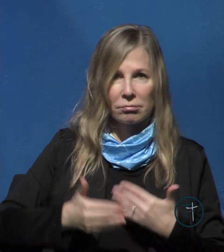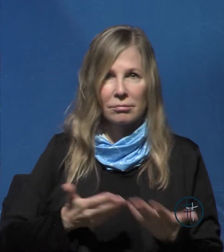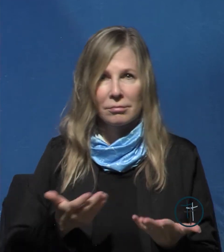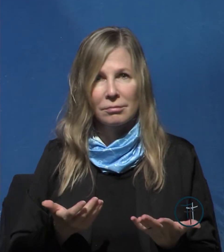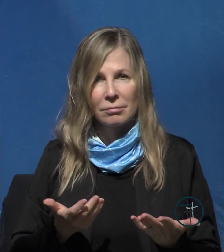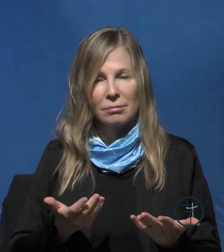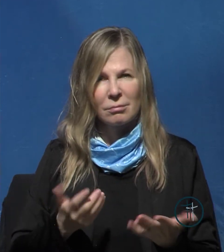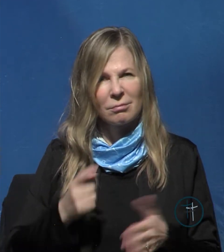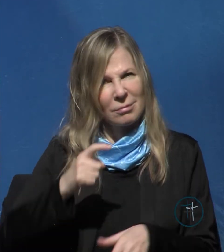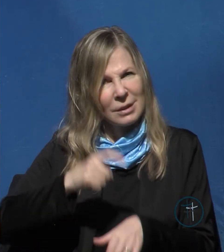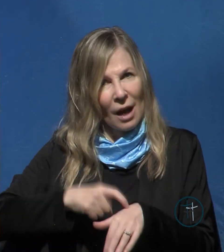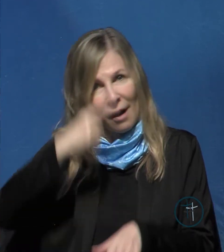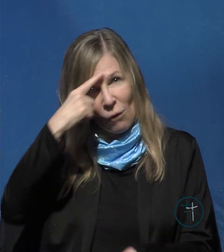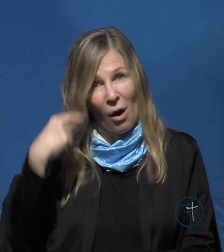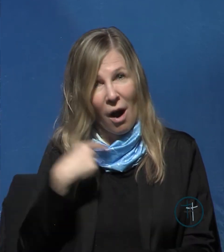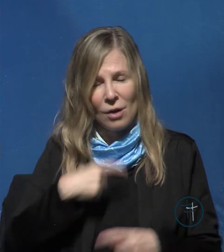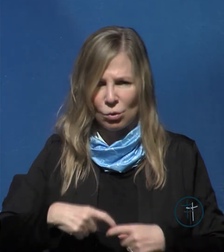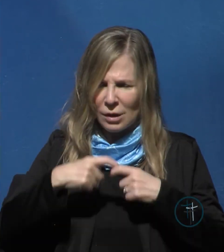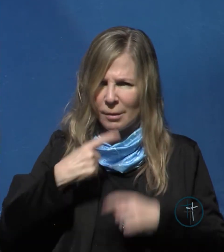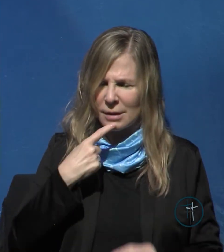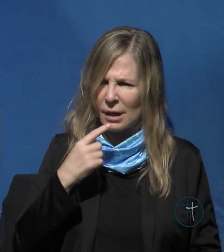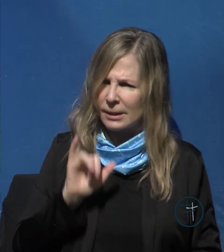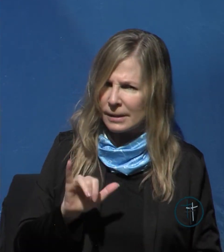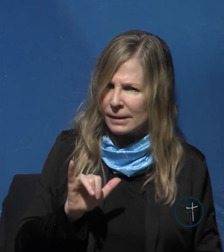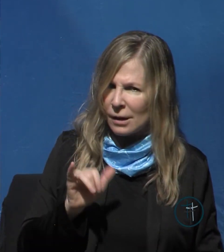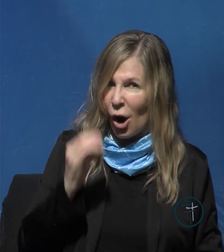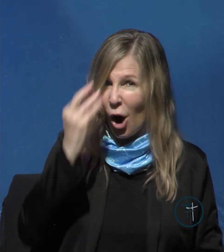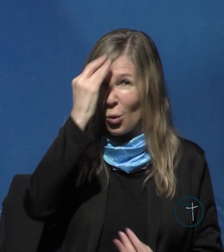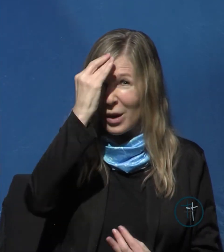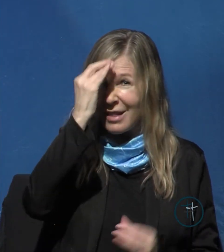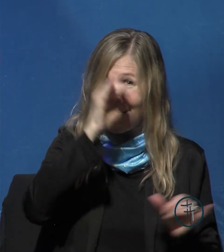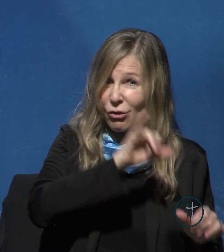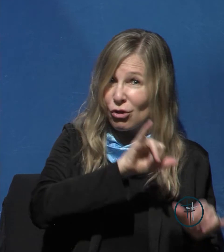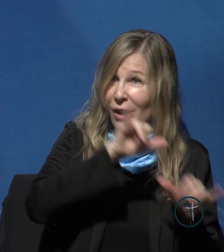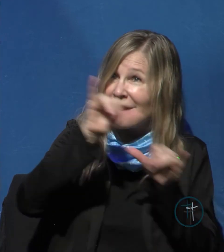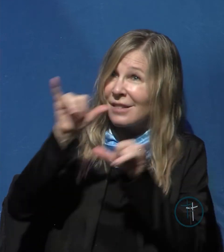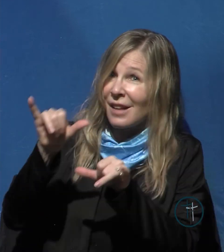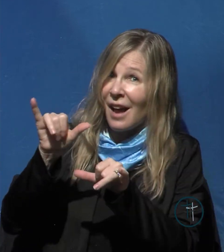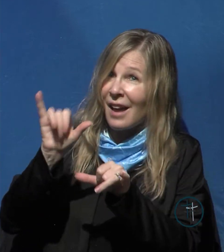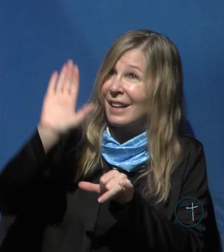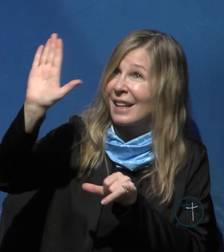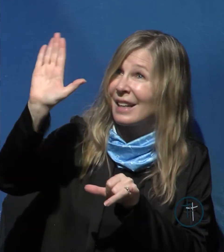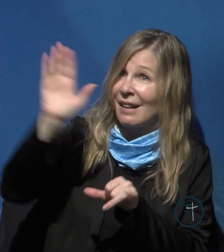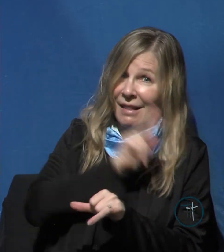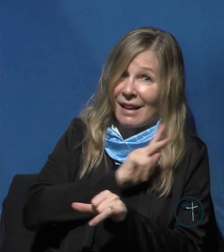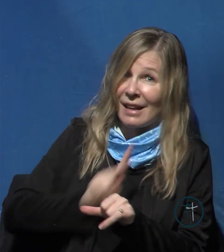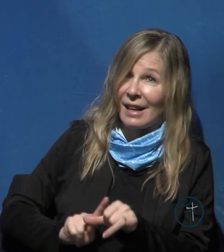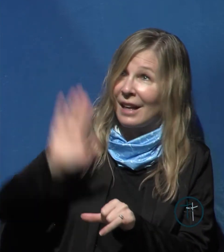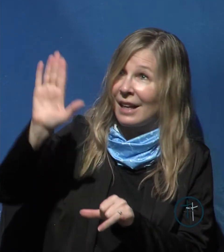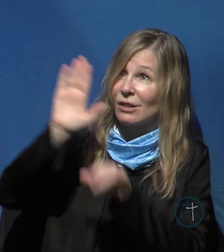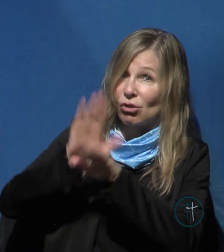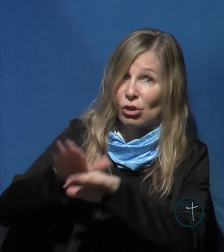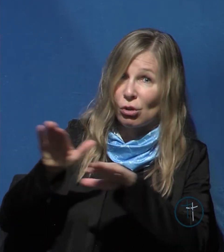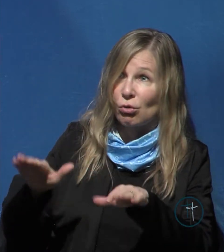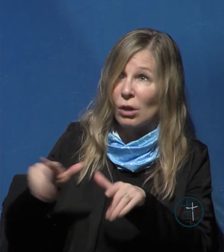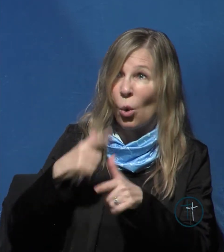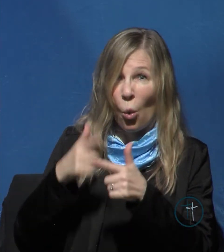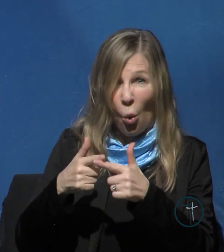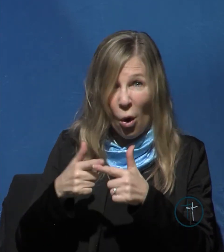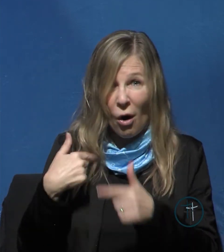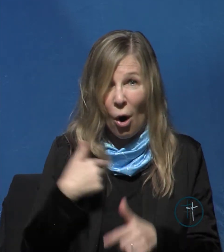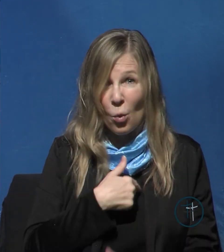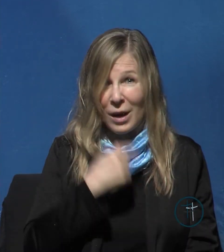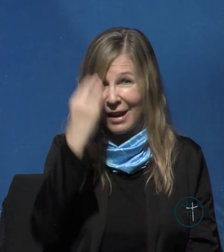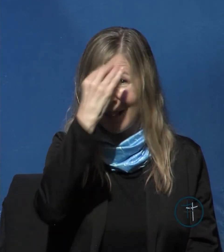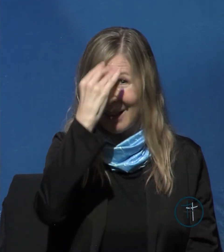Really, it's a time for us to stop and say, are we thinking like children of the King, or are we thinking like the rest of the world around us?